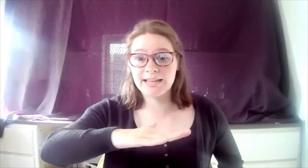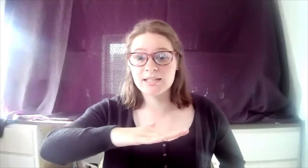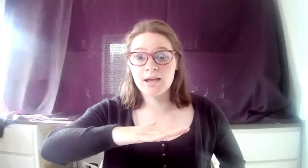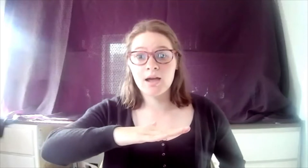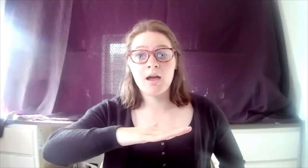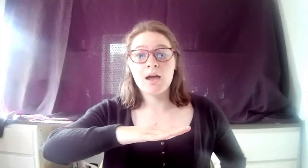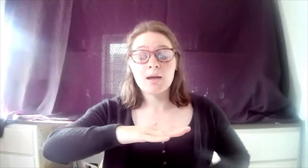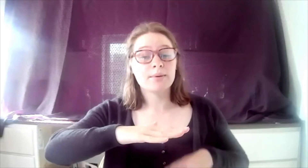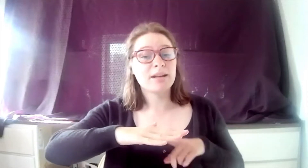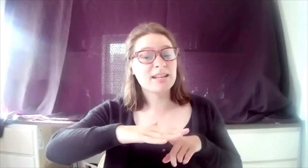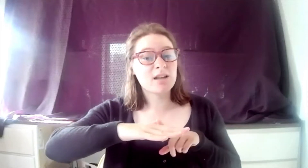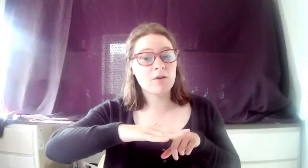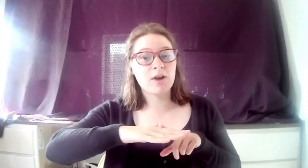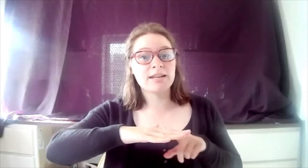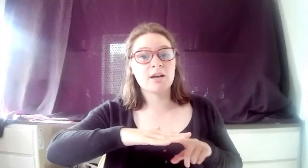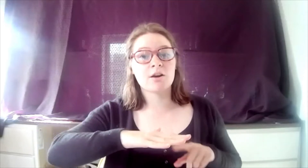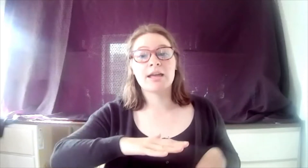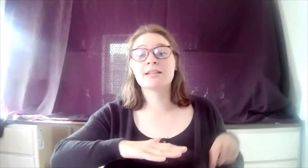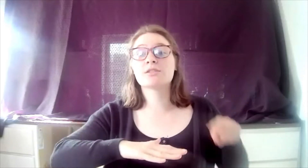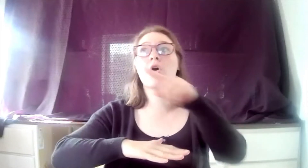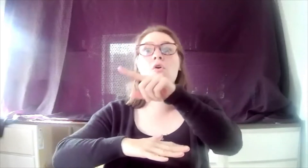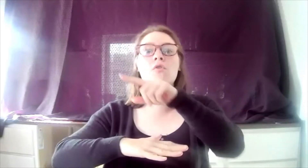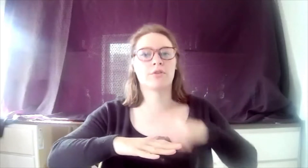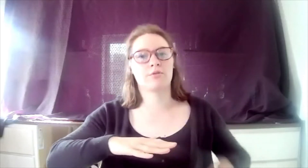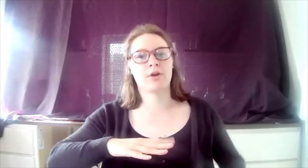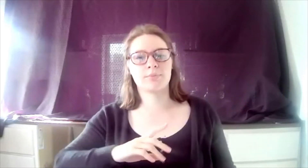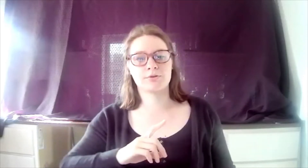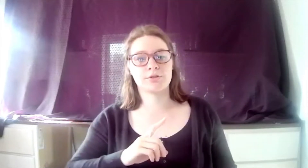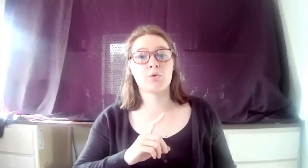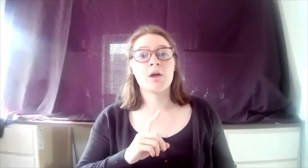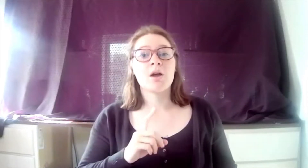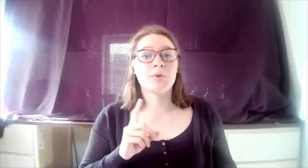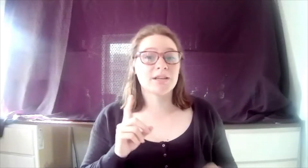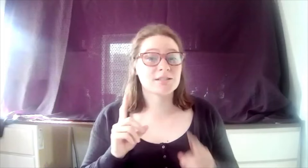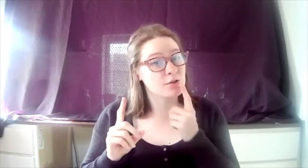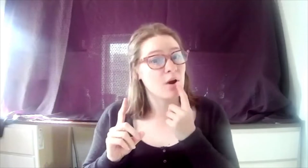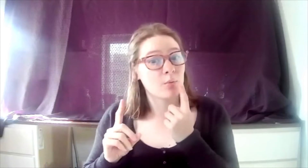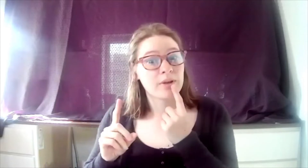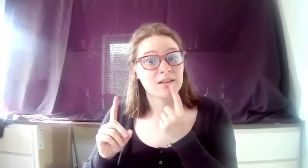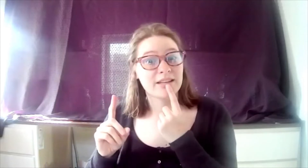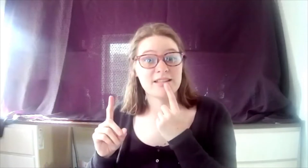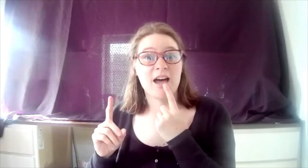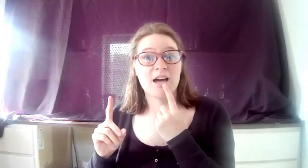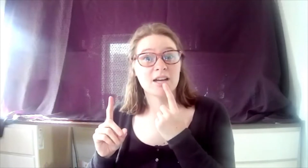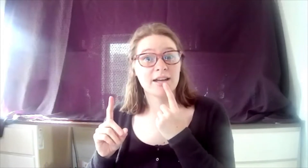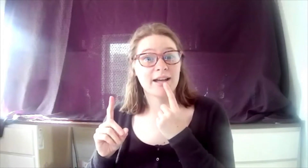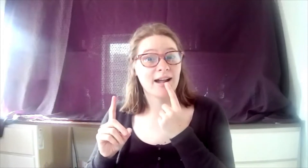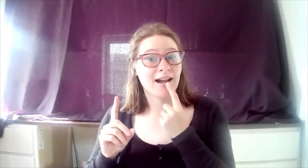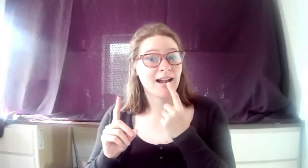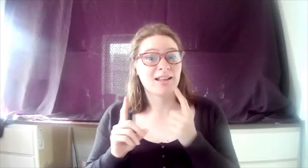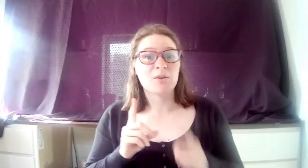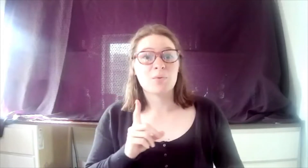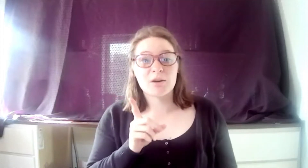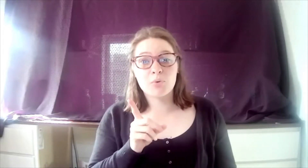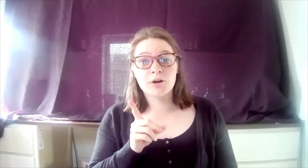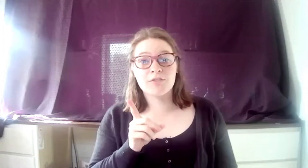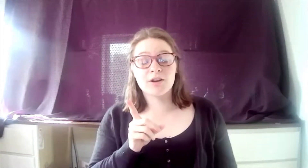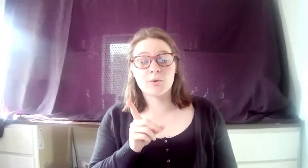land, but it's not right here. It's over the rainbow. So we get to do our wiggly tongue. With our pointer finger, we're